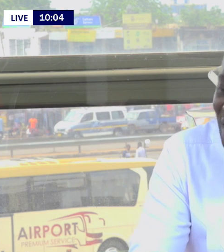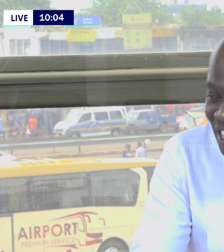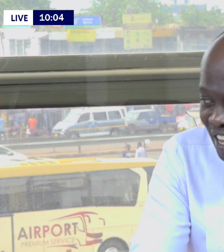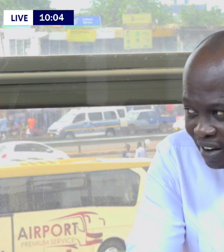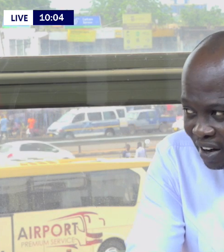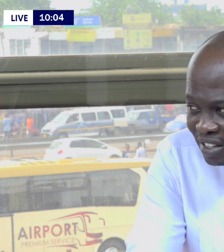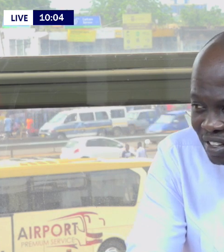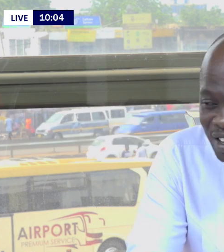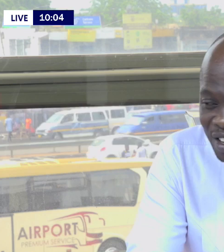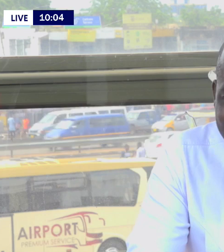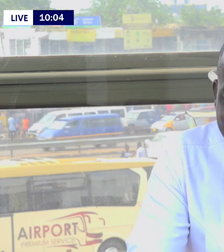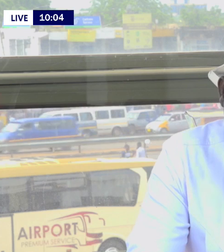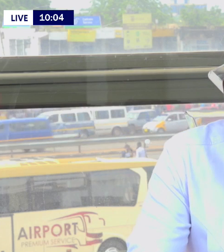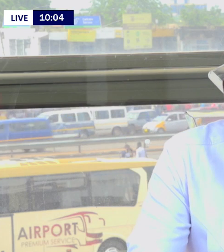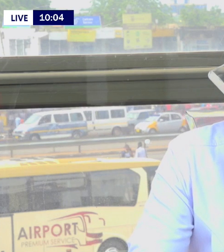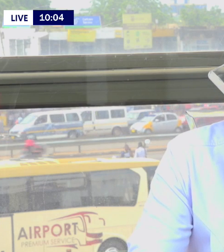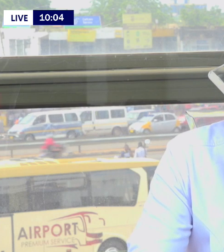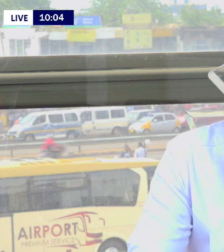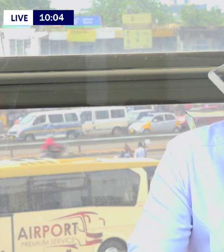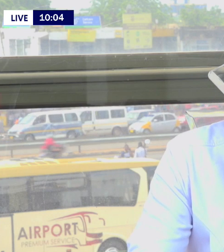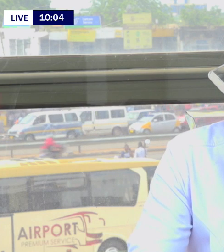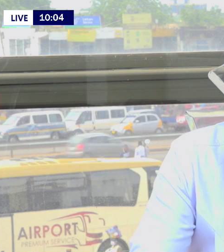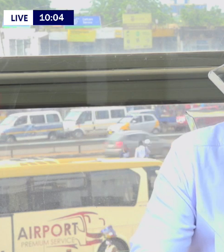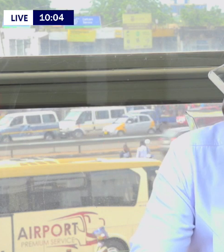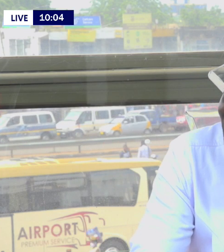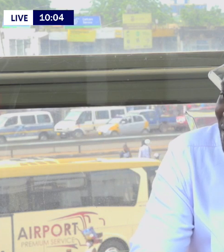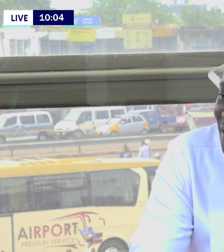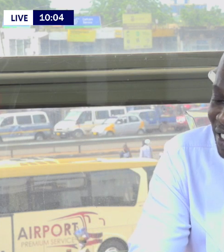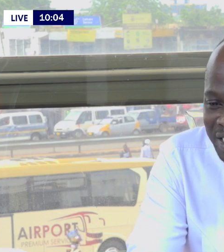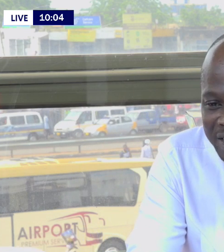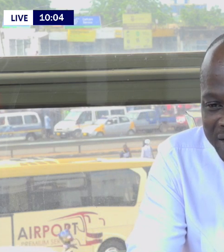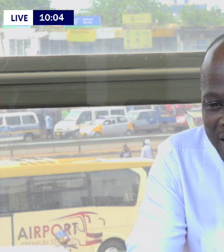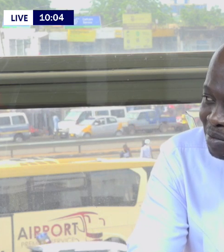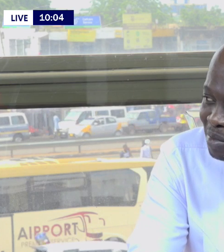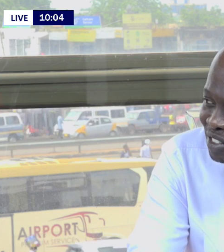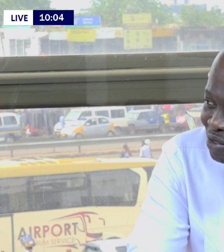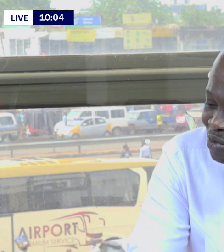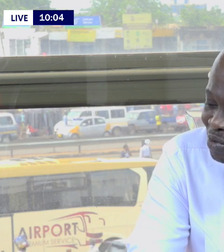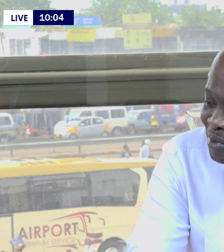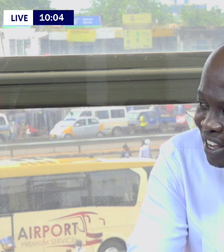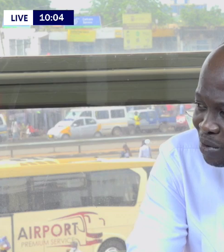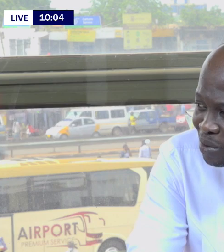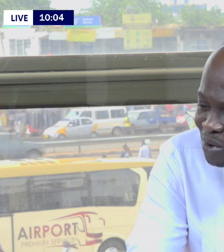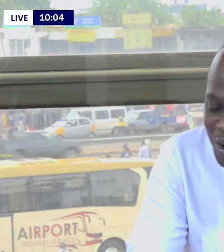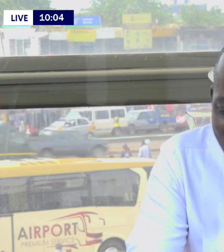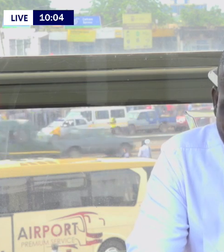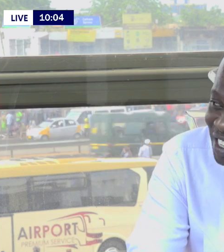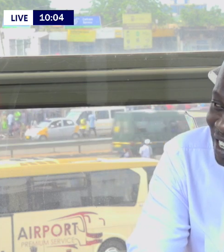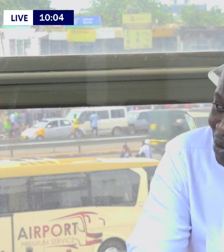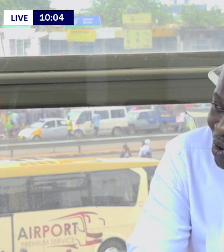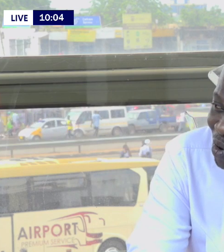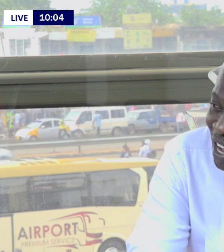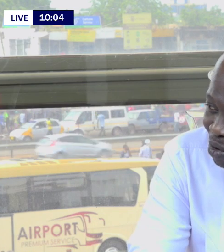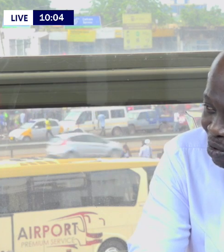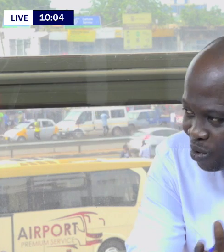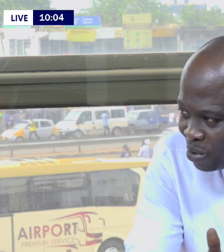any embet na kakra nyame adom na yenya anu aduro ana se ti se SARS ni MERS no mba ye no omo ankasa